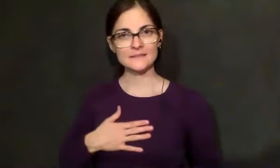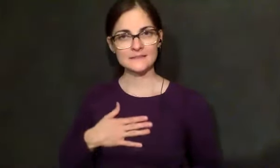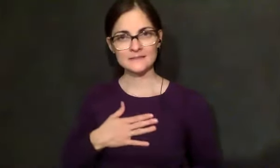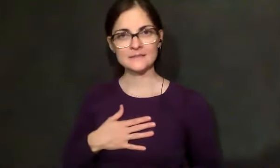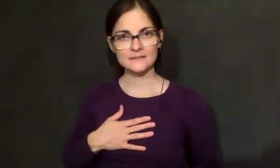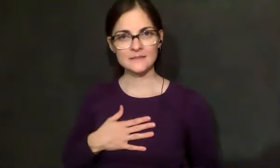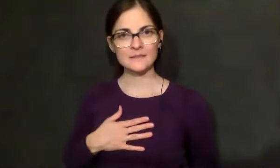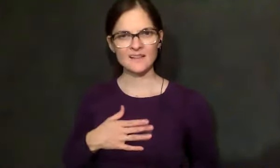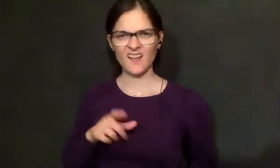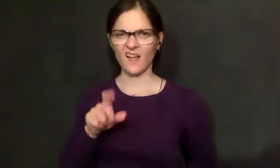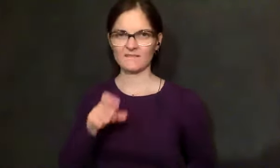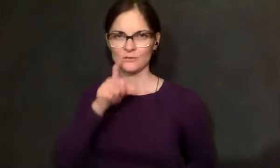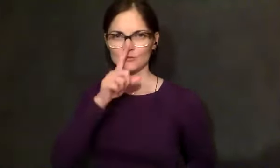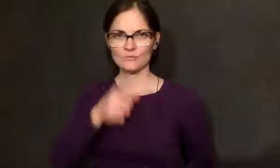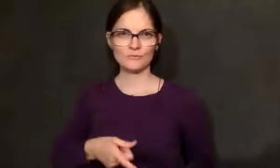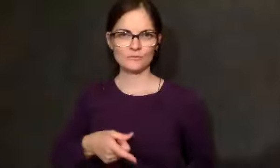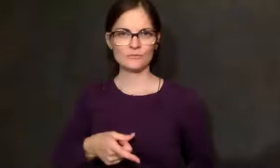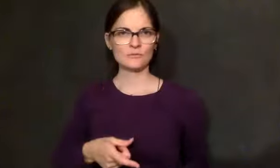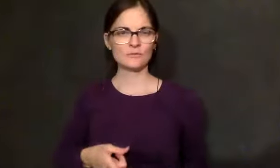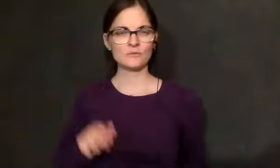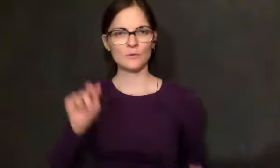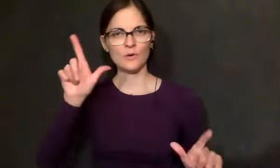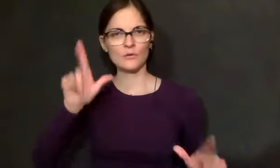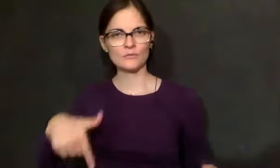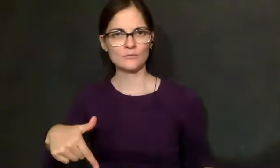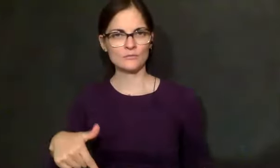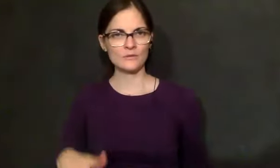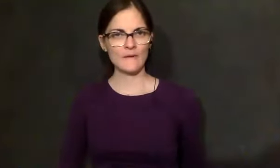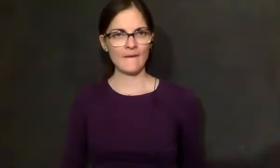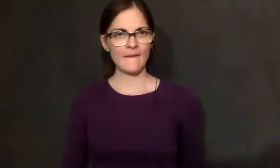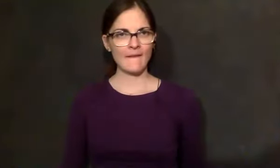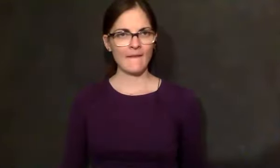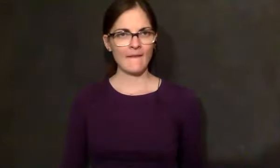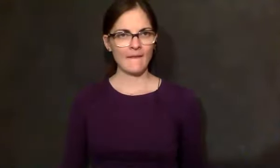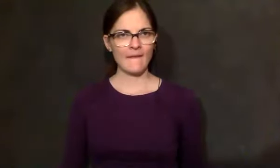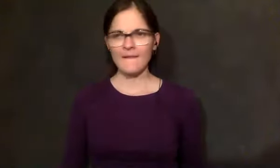You have to unmute yourself. Oh, I'm sorry. Do that again.